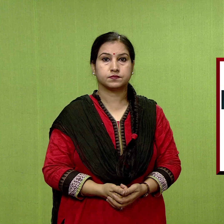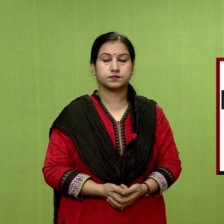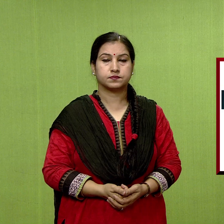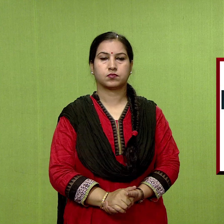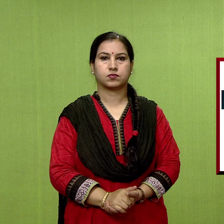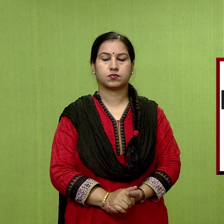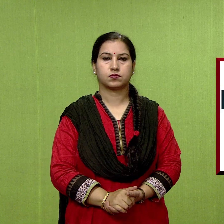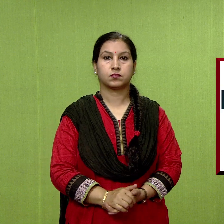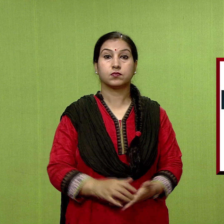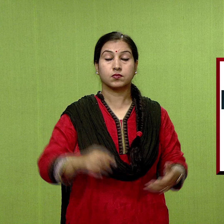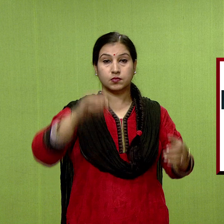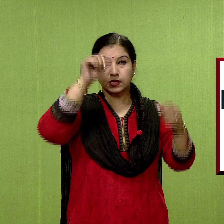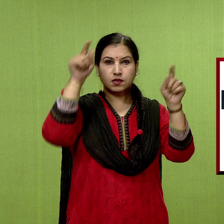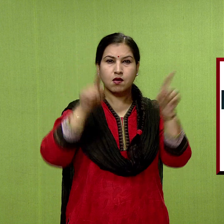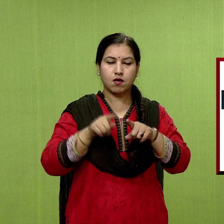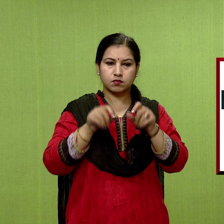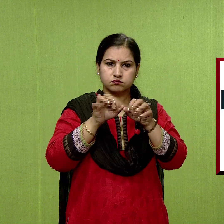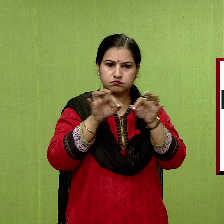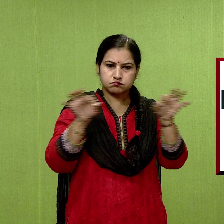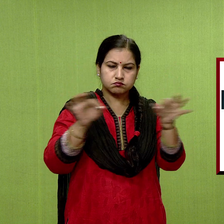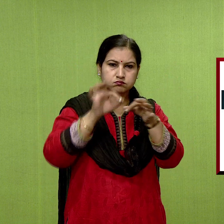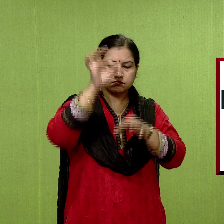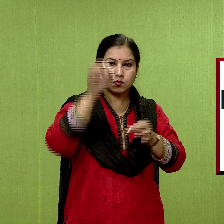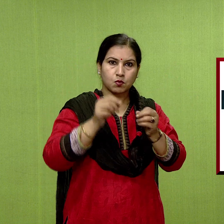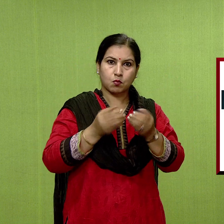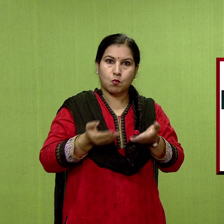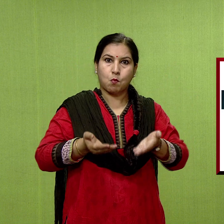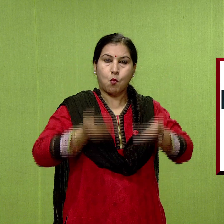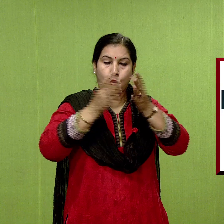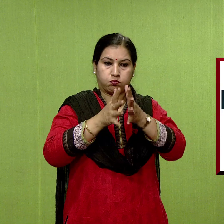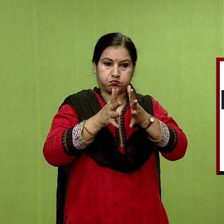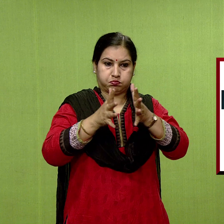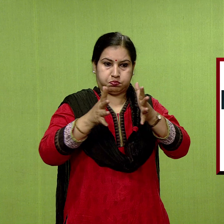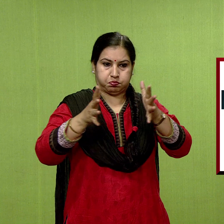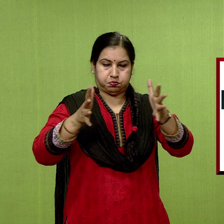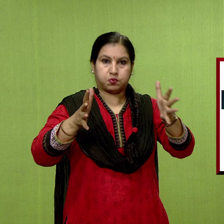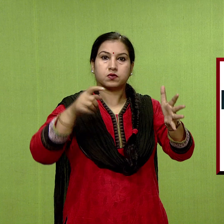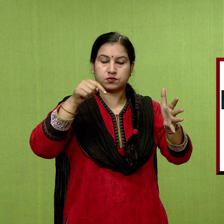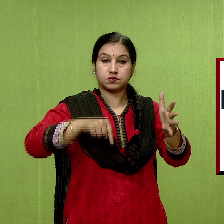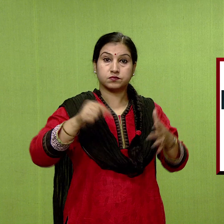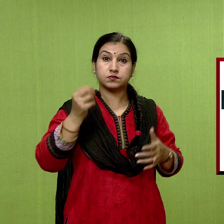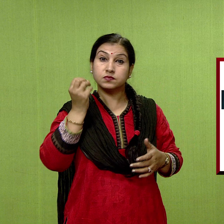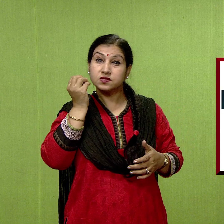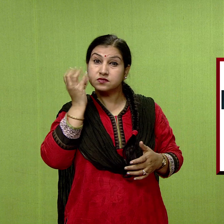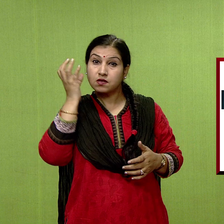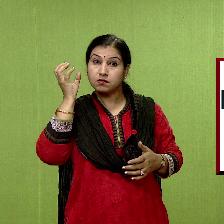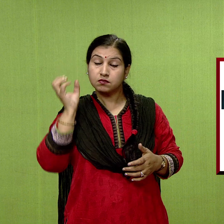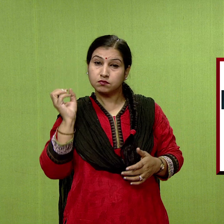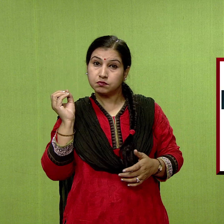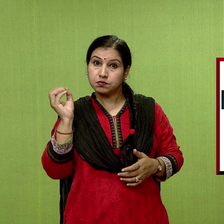Due to the vast expanse of the country, when the sun rises in Arunachal